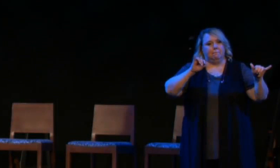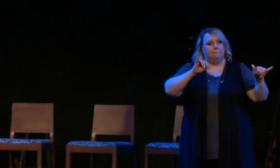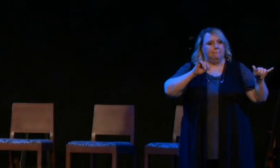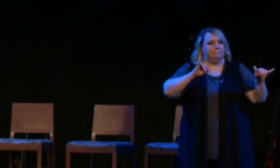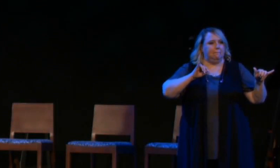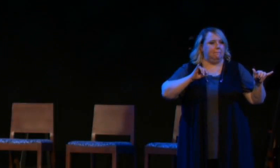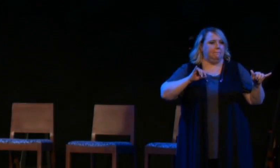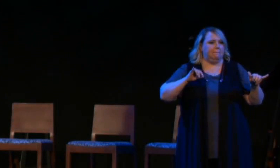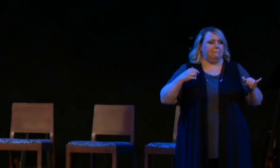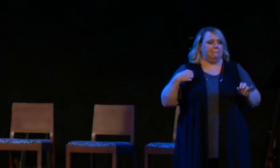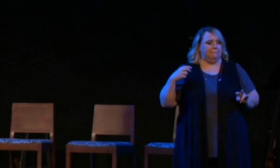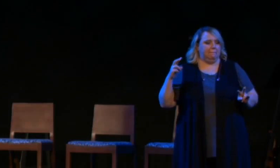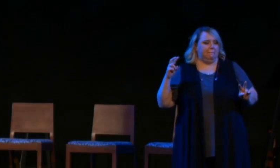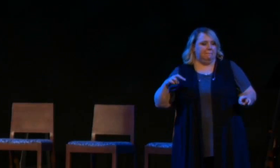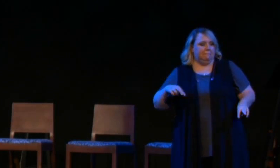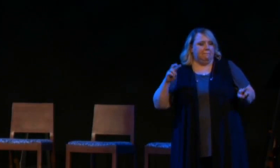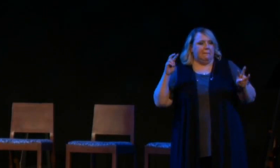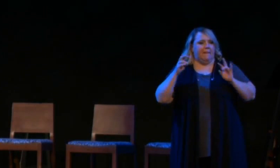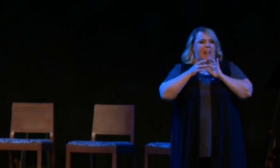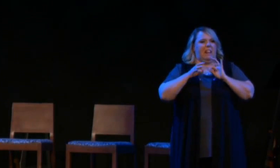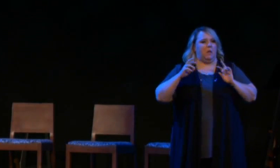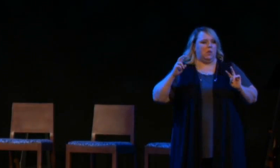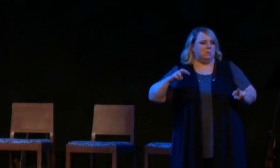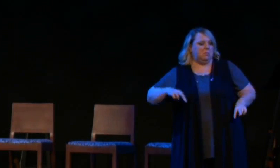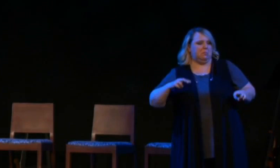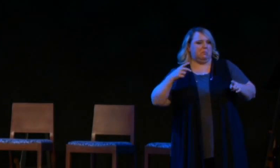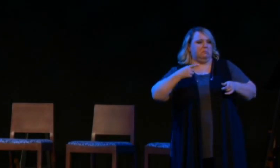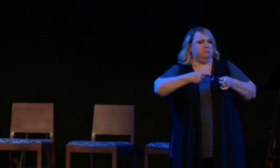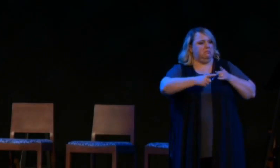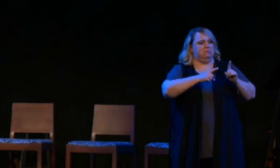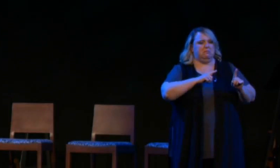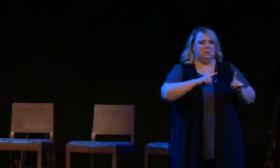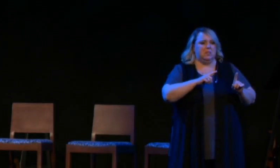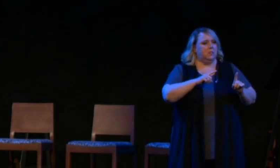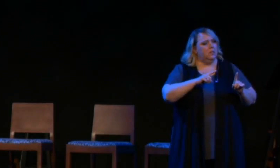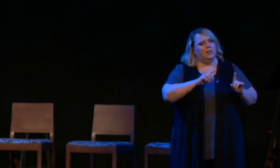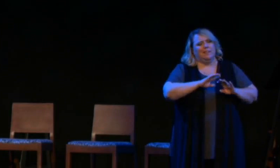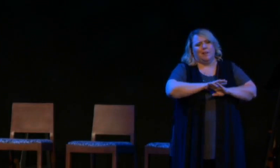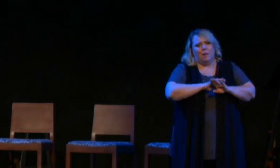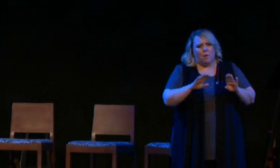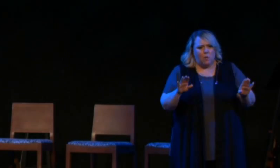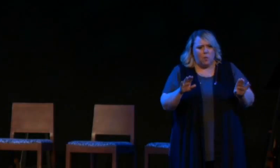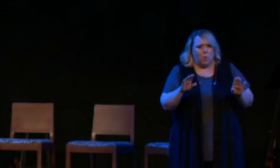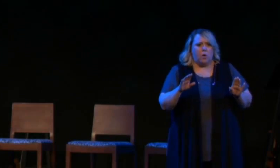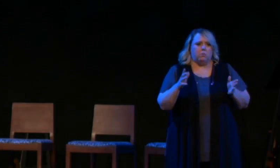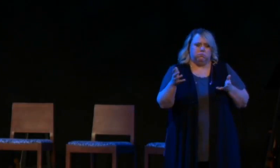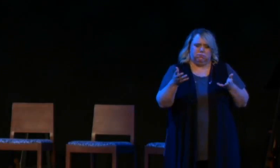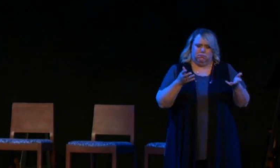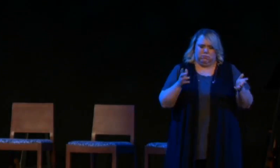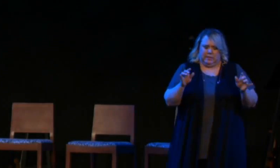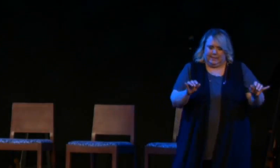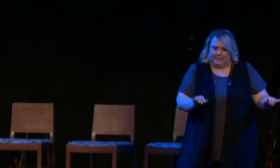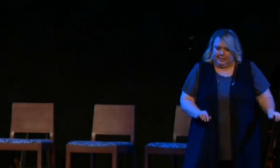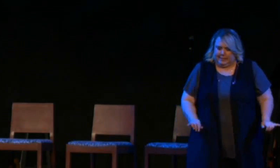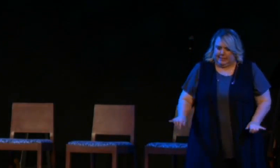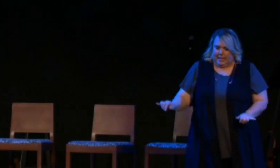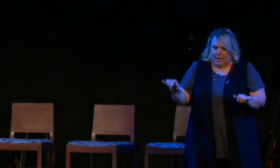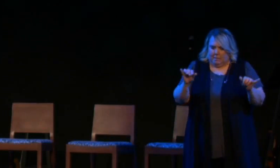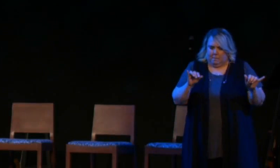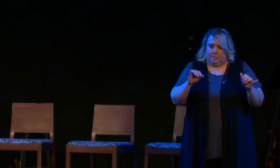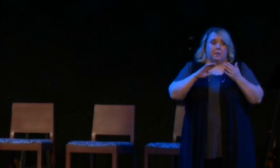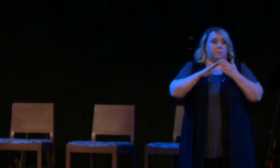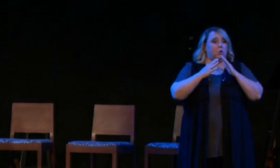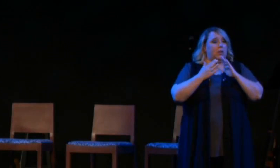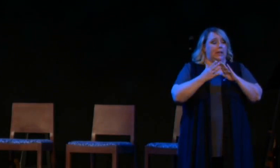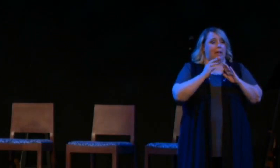that condemnatory language, and let's just treat us the same. And the community there and their allies have not been